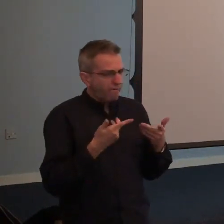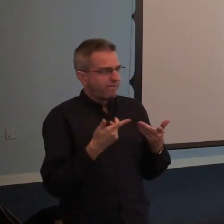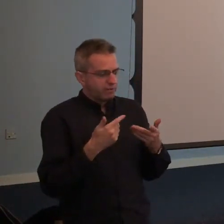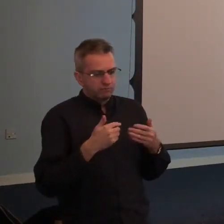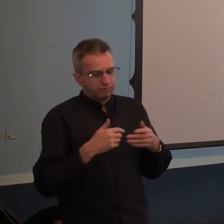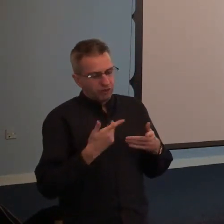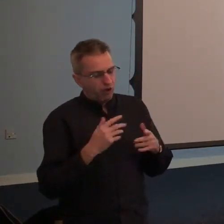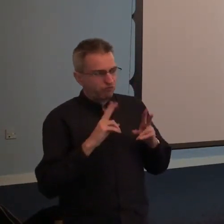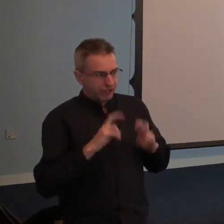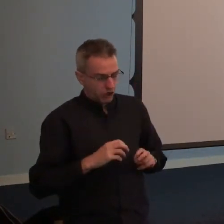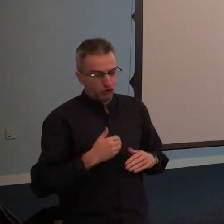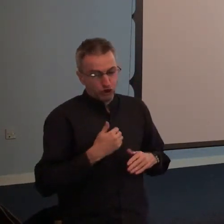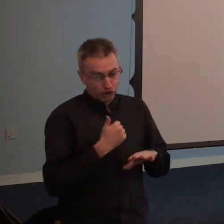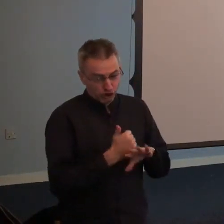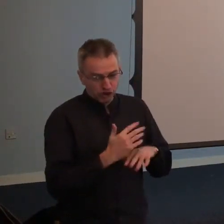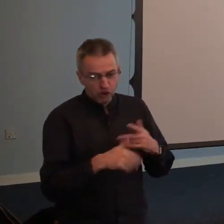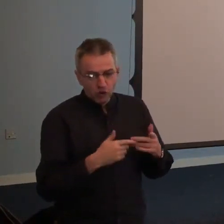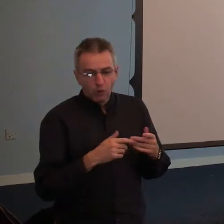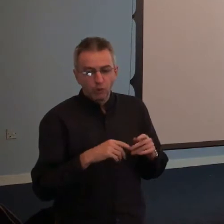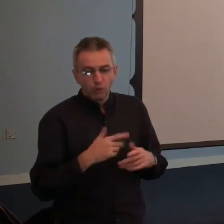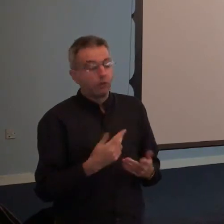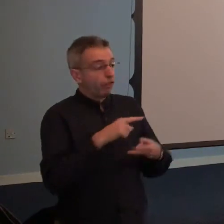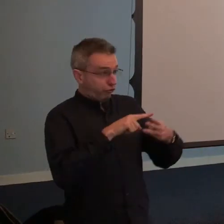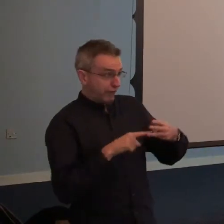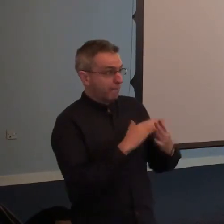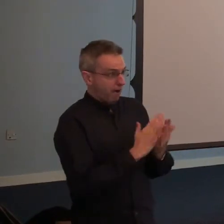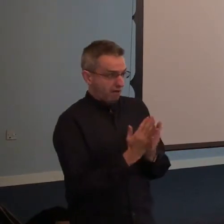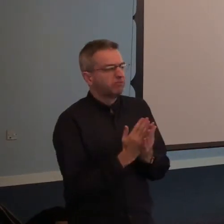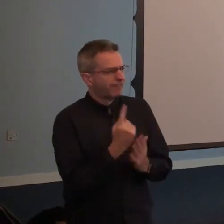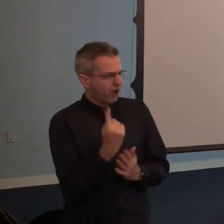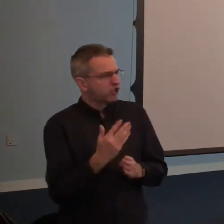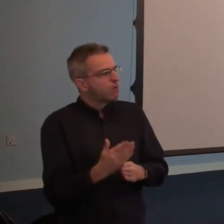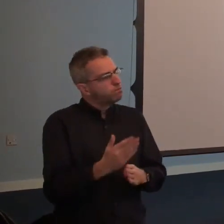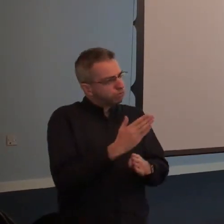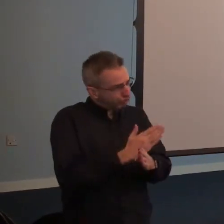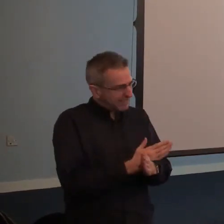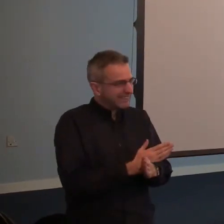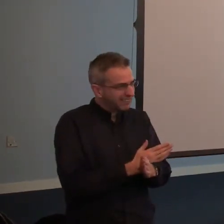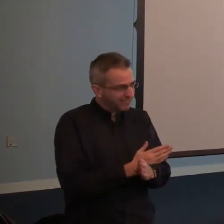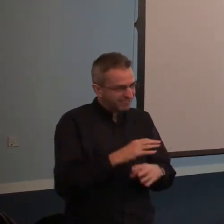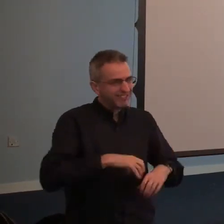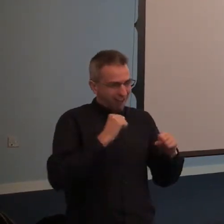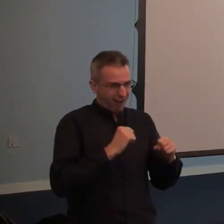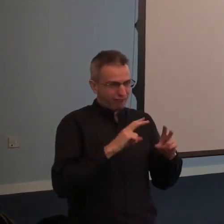anyway, so the research process. Let's talk about that. There were three parts. The first part was